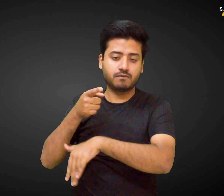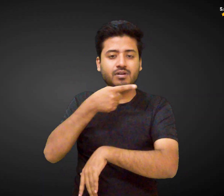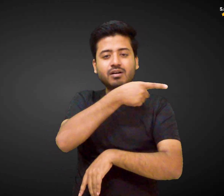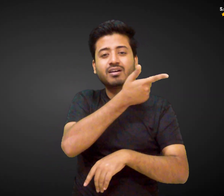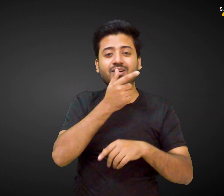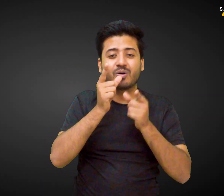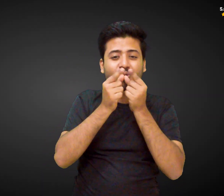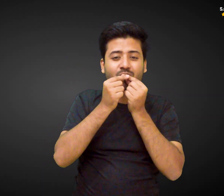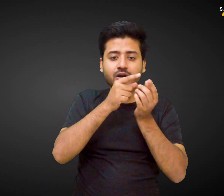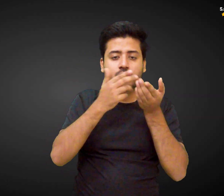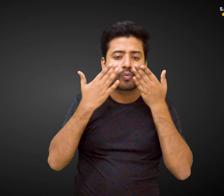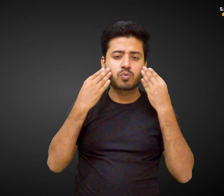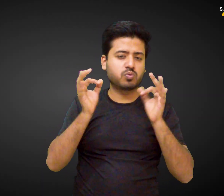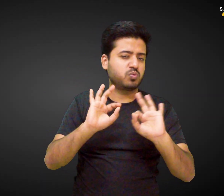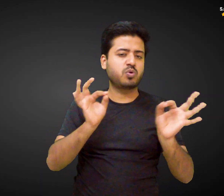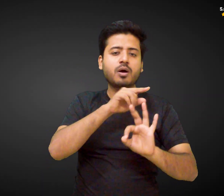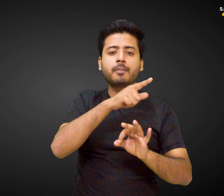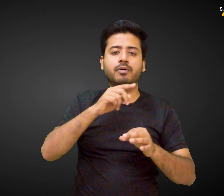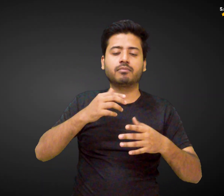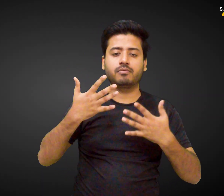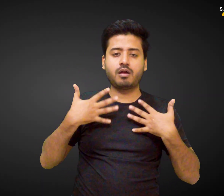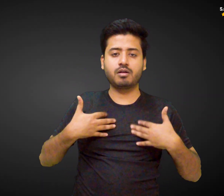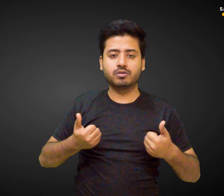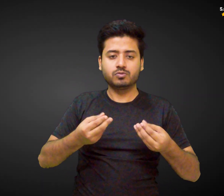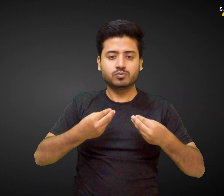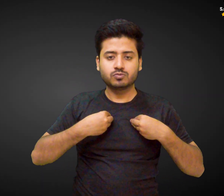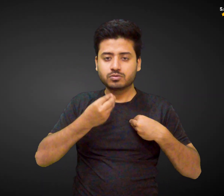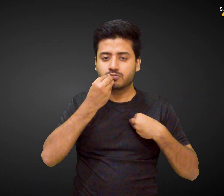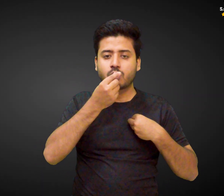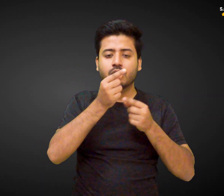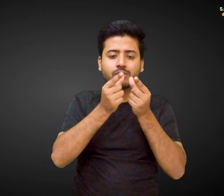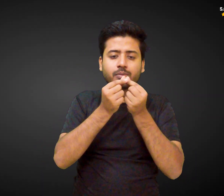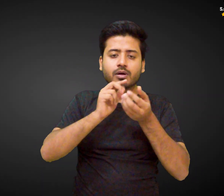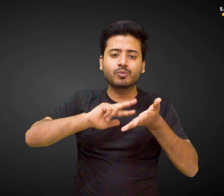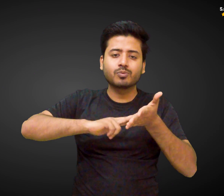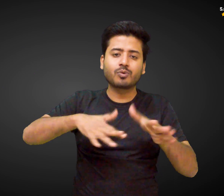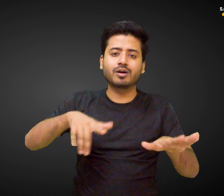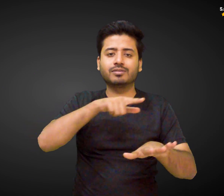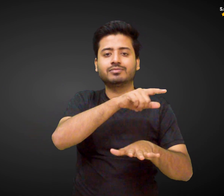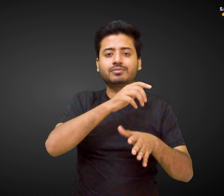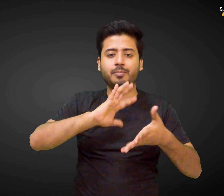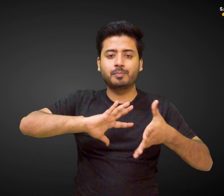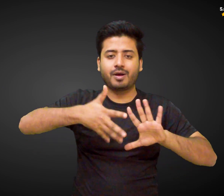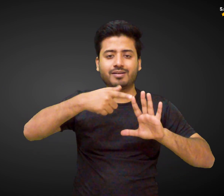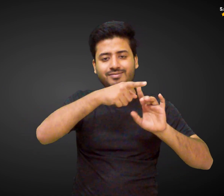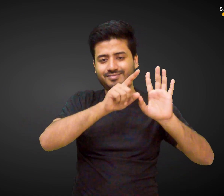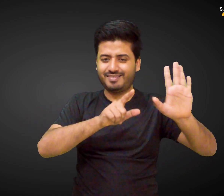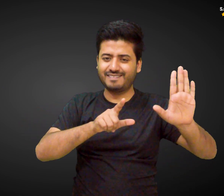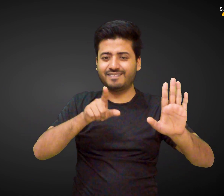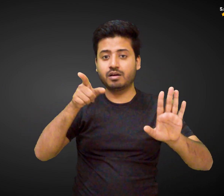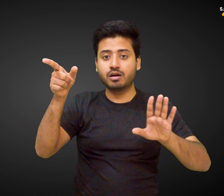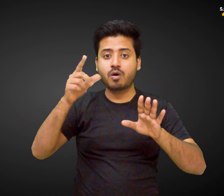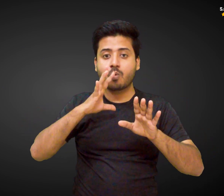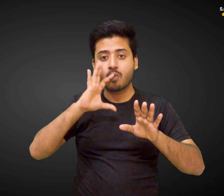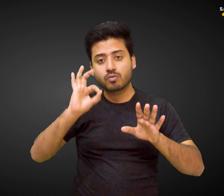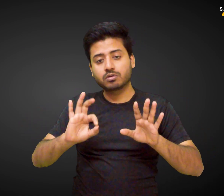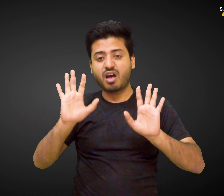due to its high content of monounsaturated and polyunsaturated fats. It also contains antioxidants like vitamin E